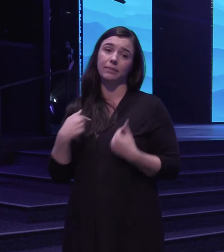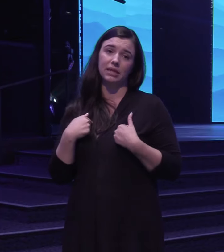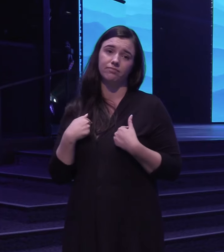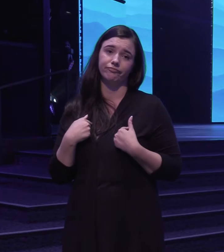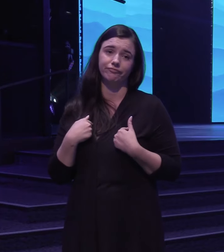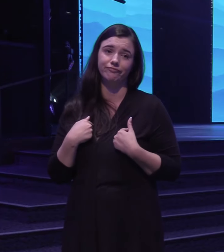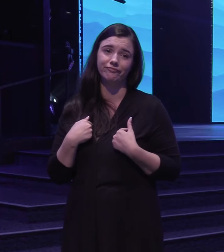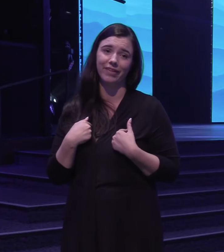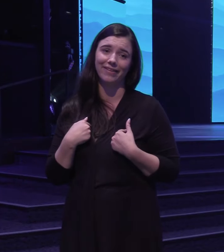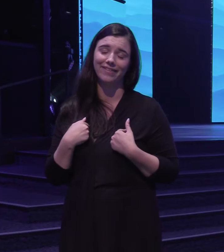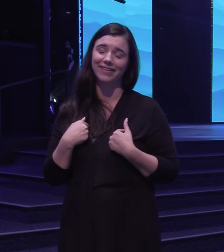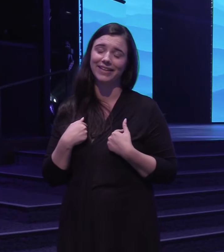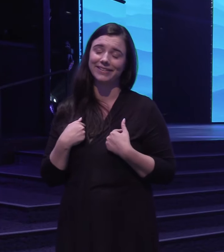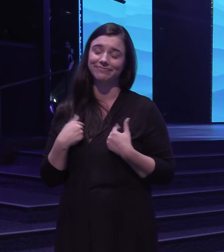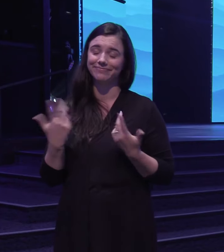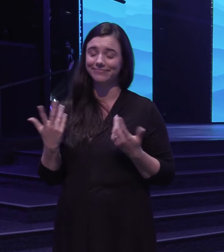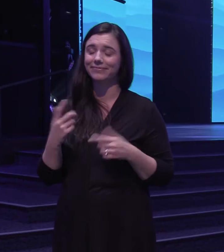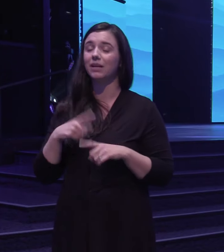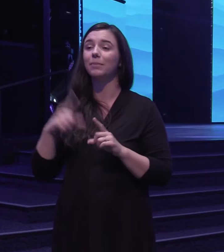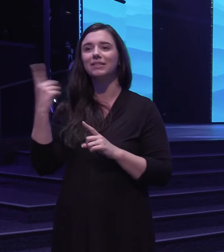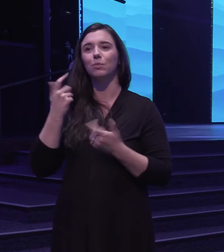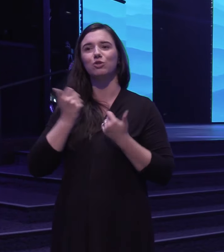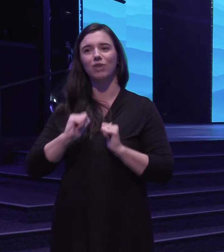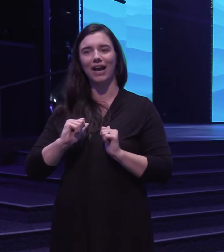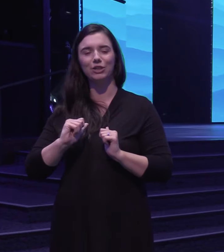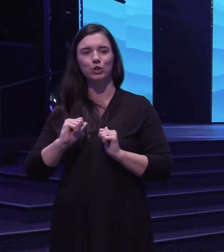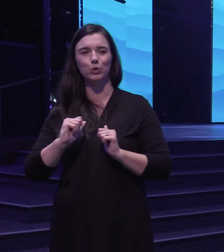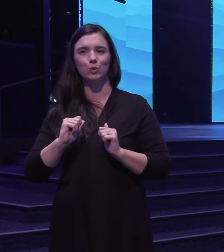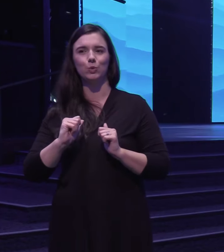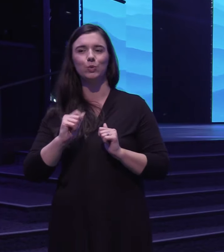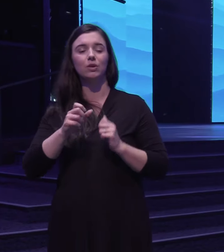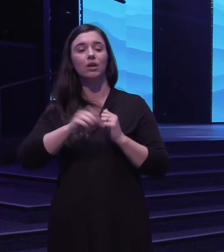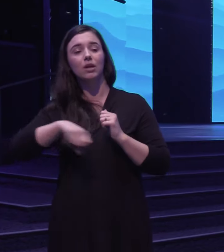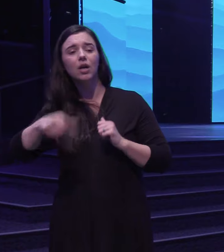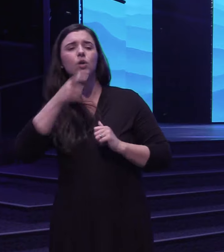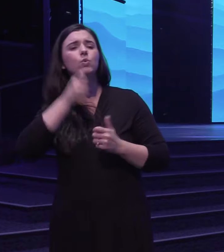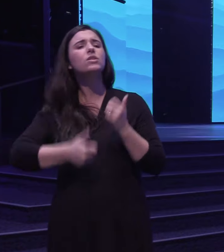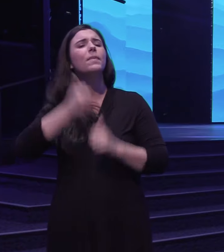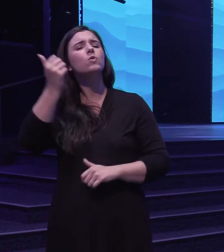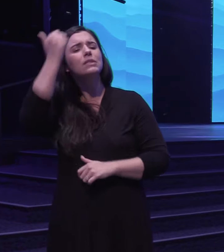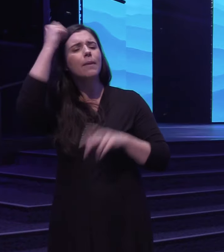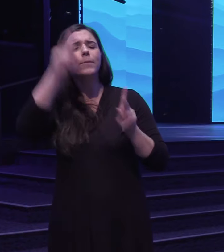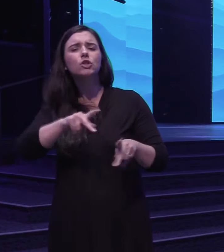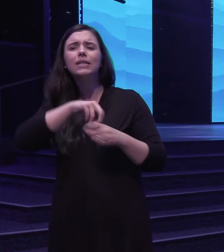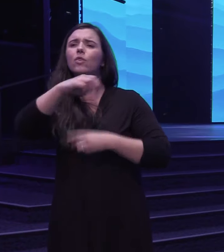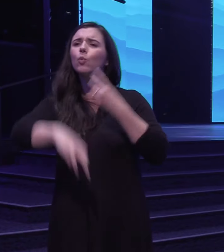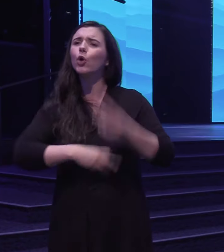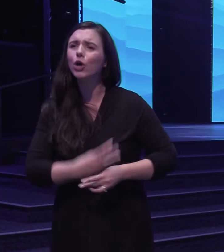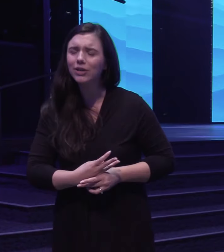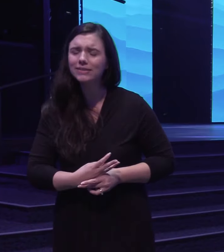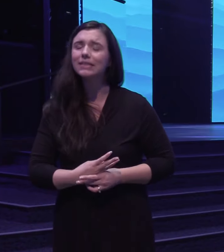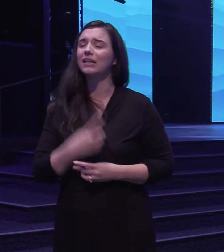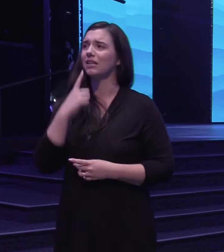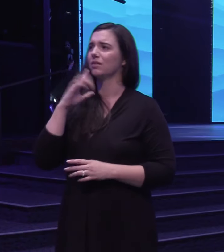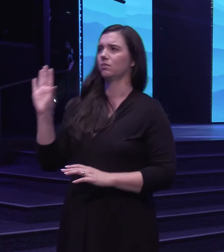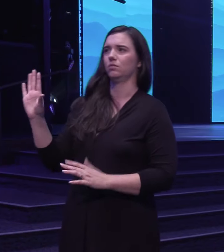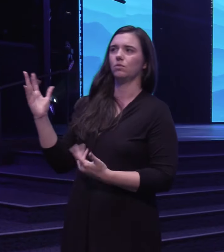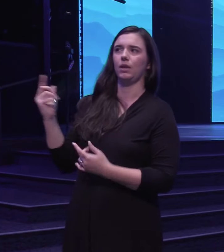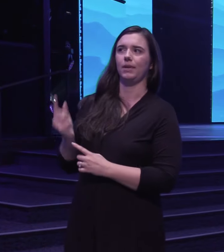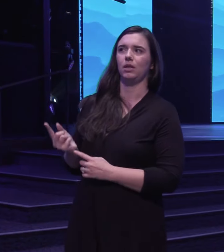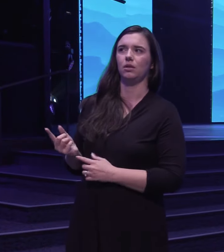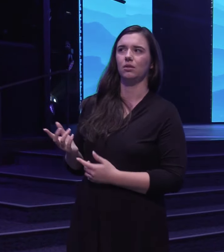was me. But then someone tried to extend the argument to who was the dumbest person in the world. And I said, wait a